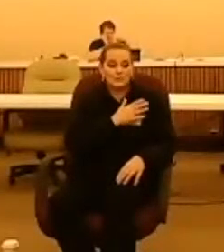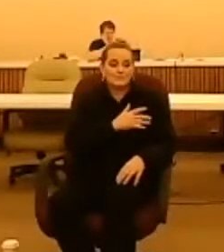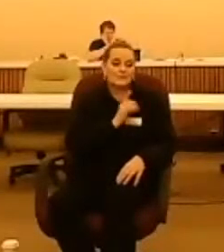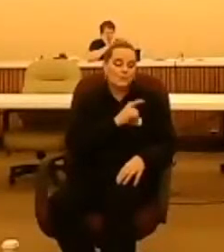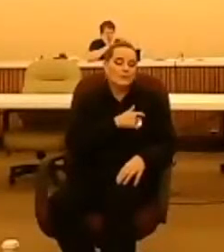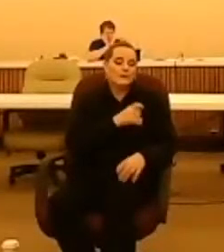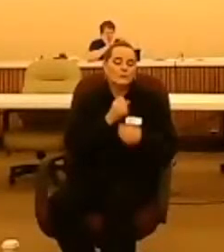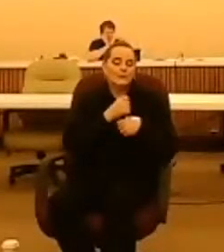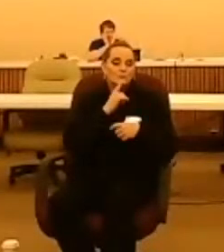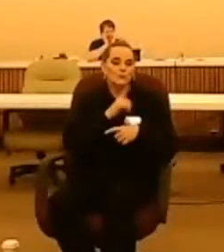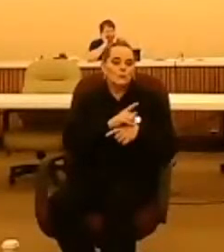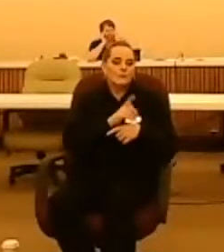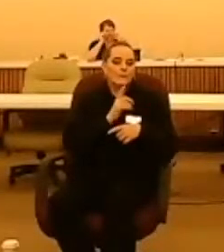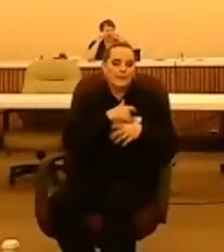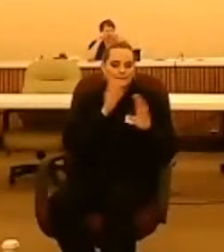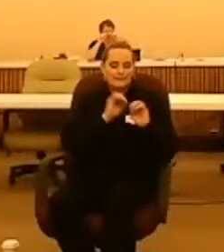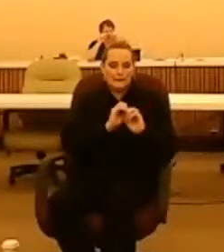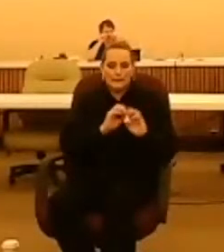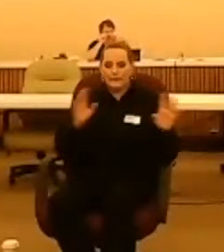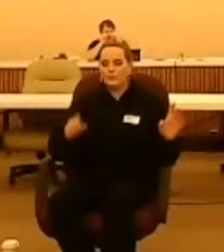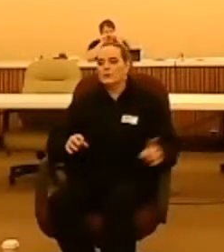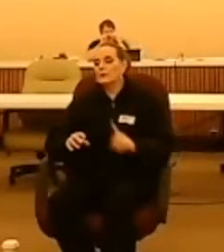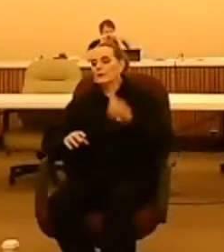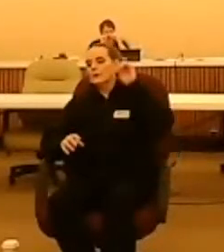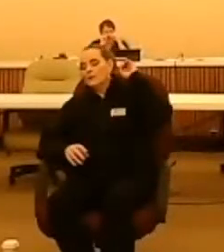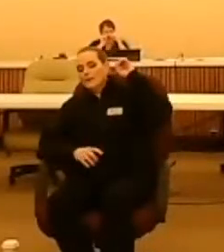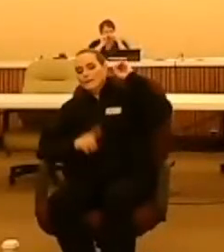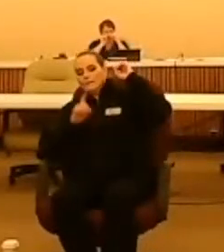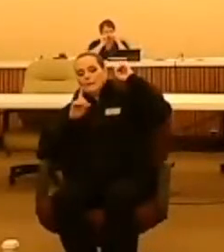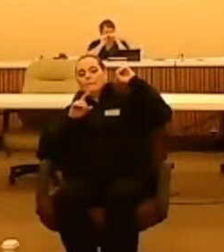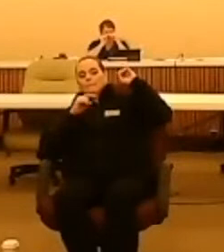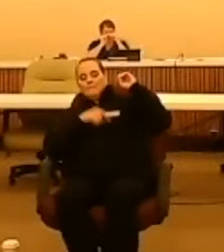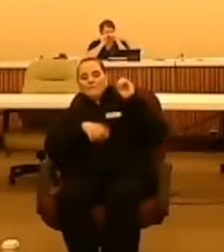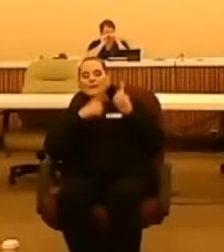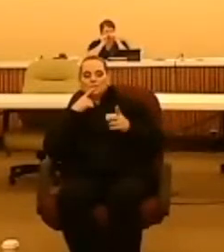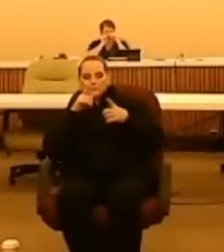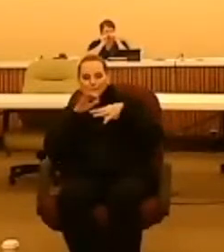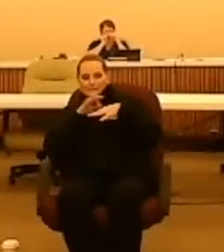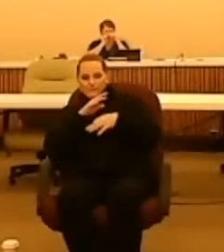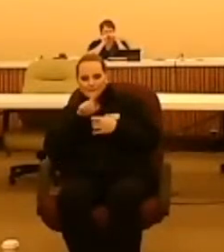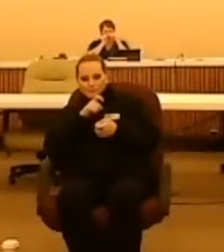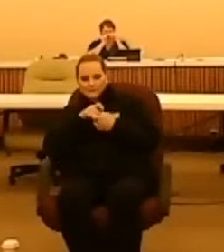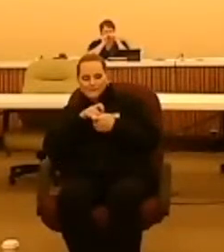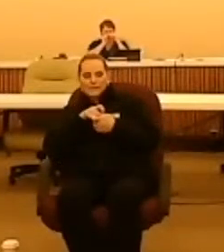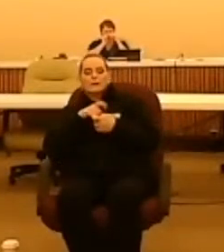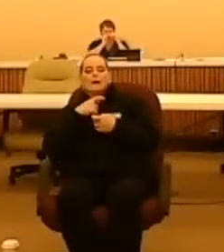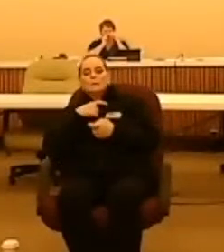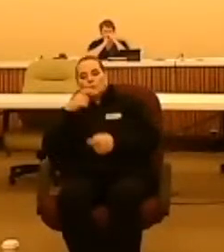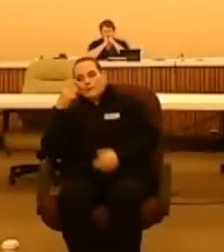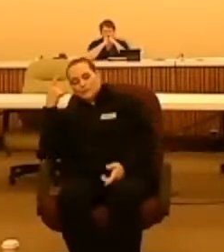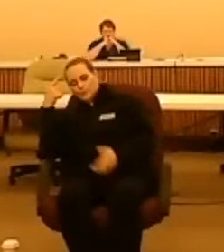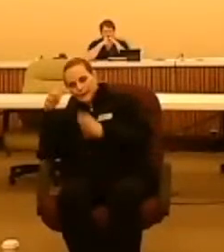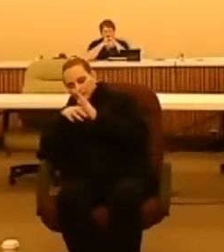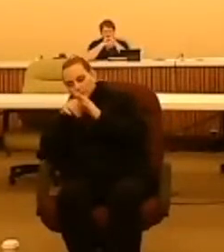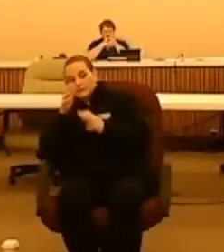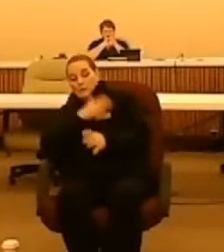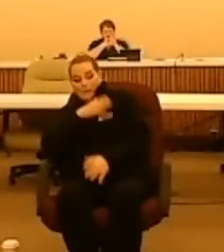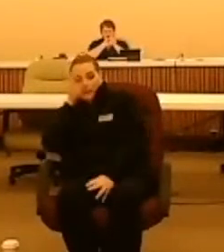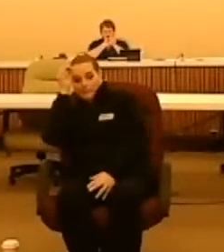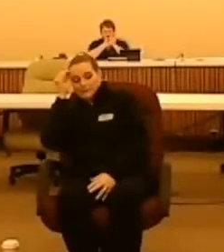to make sure that that's clear. Then that should be tightly bounded. Right. As to that. So that's why I was saying, in my